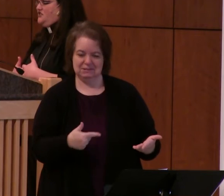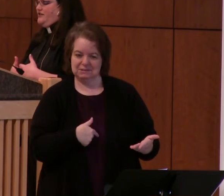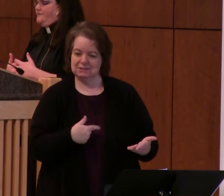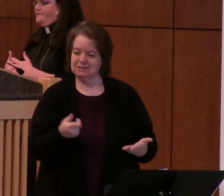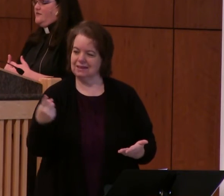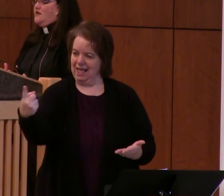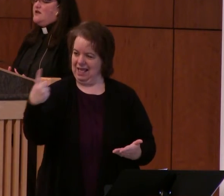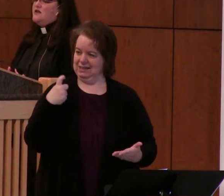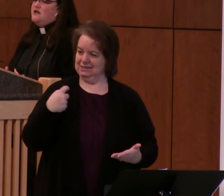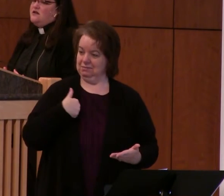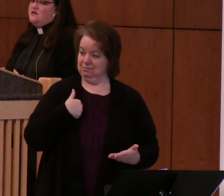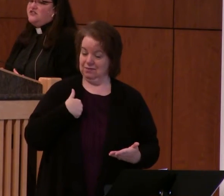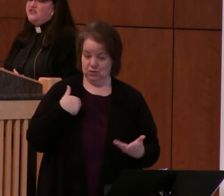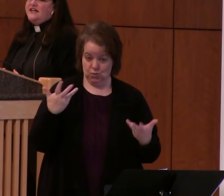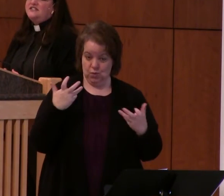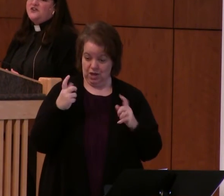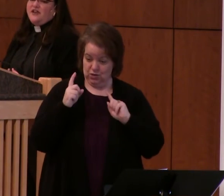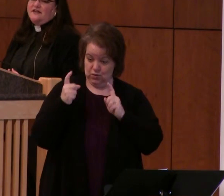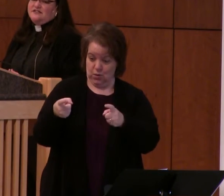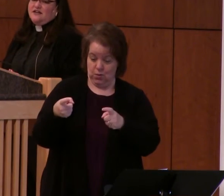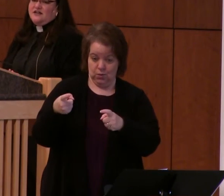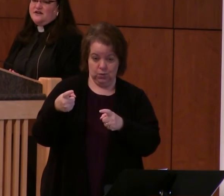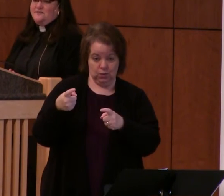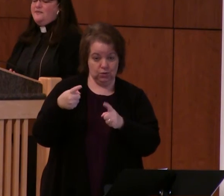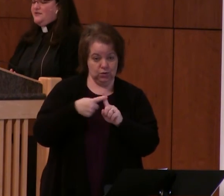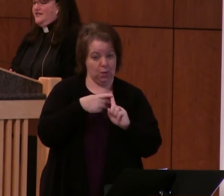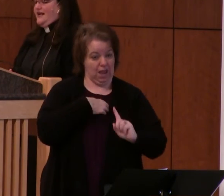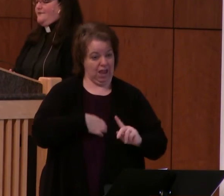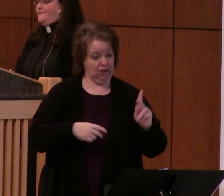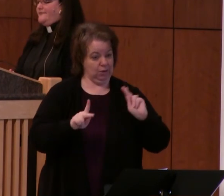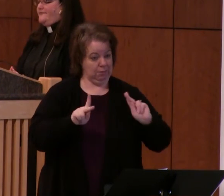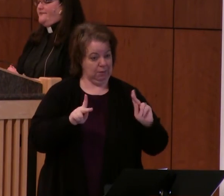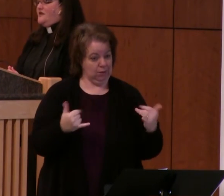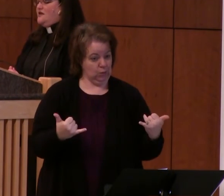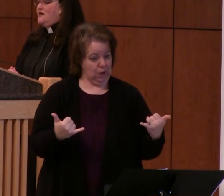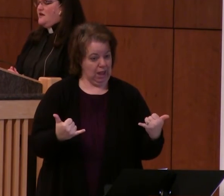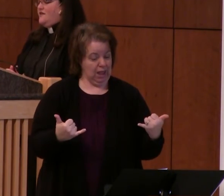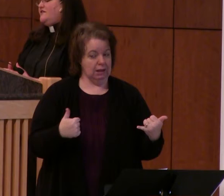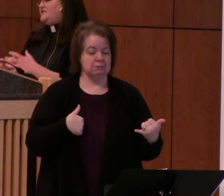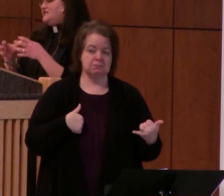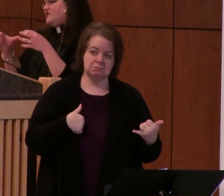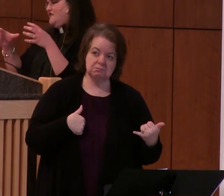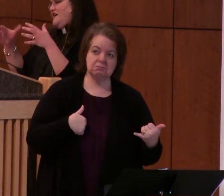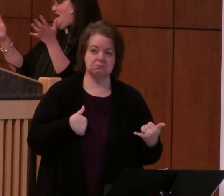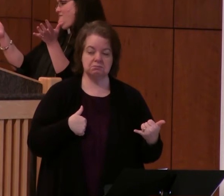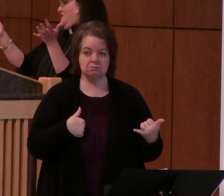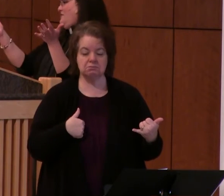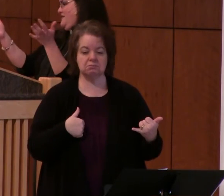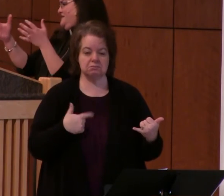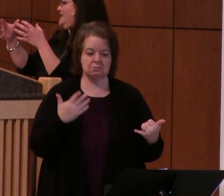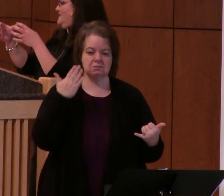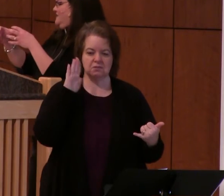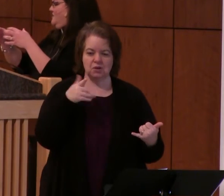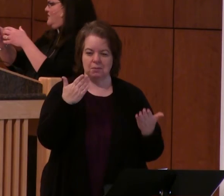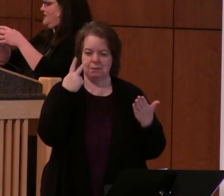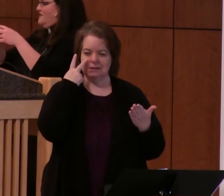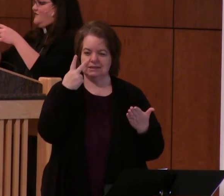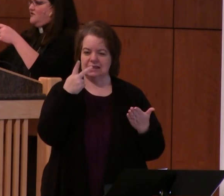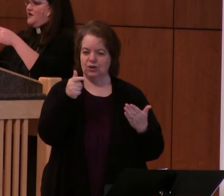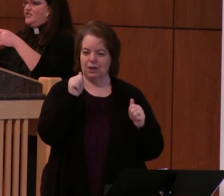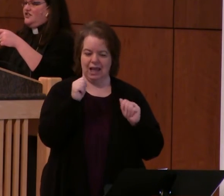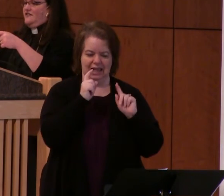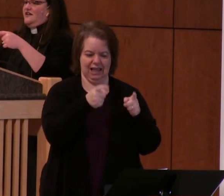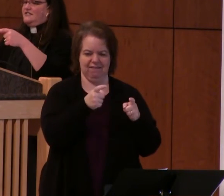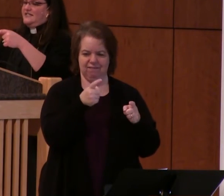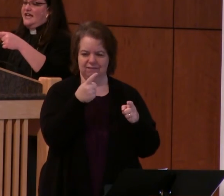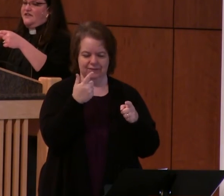get the question, "Would you like to donate to hungry people today?" And then there was this little thing, you may have seen it, that you could give